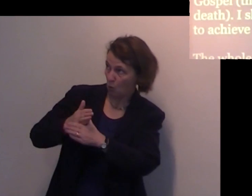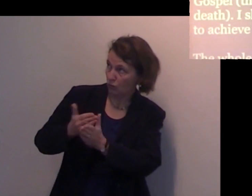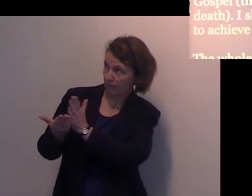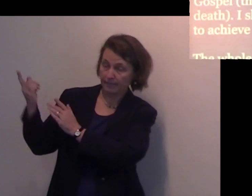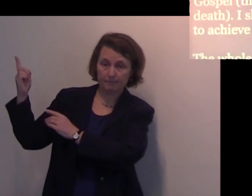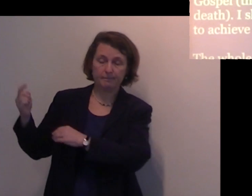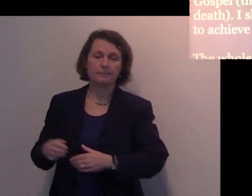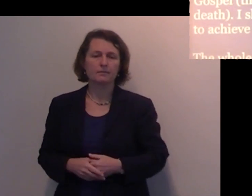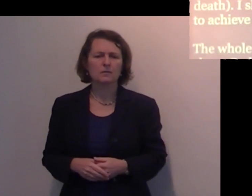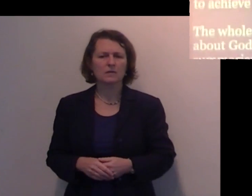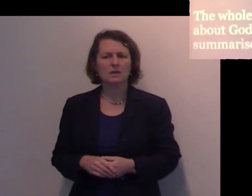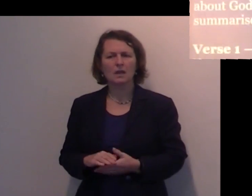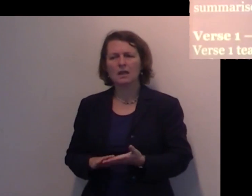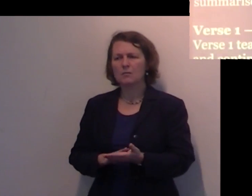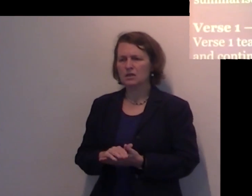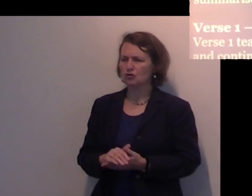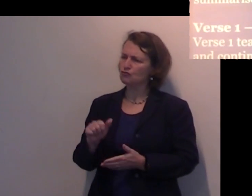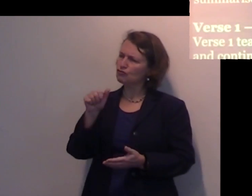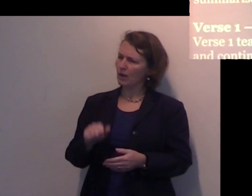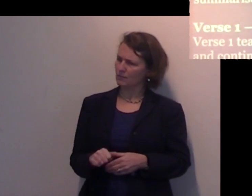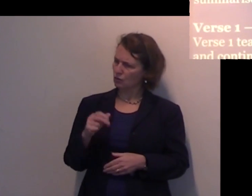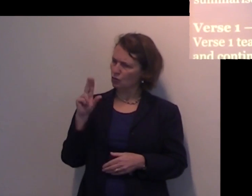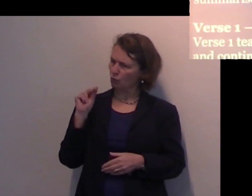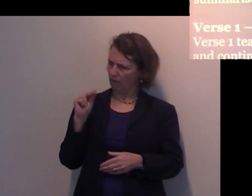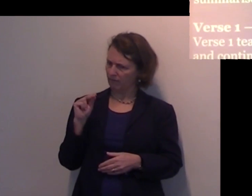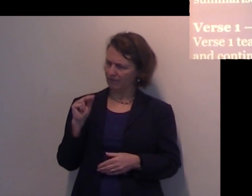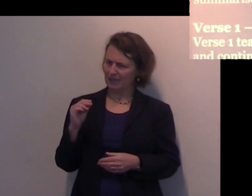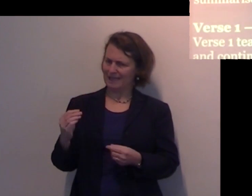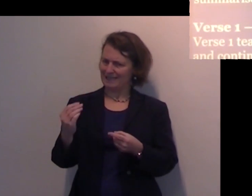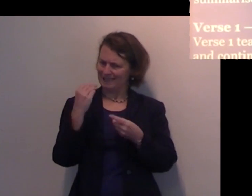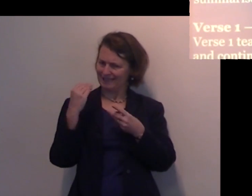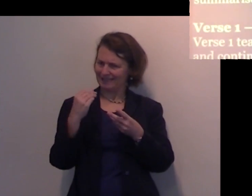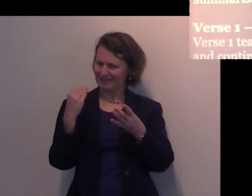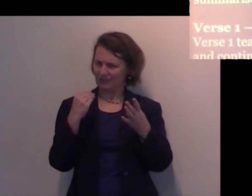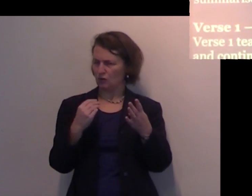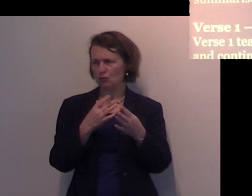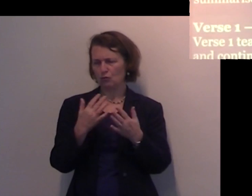The whole of chapter 12 teaches me about God's campaign.